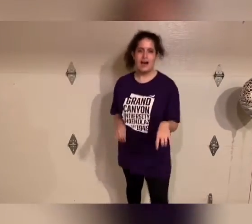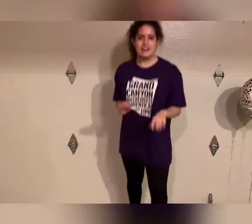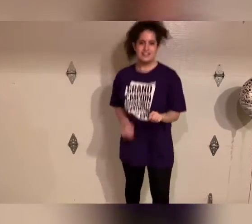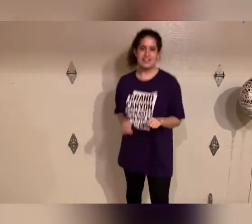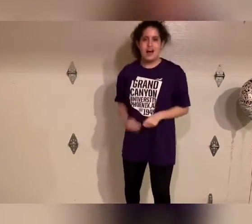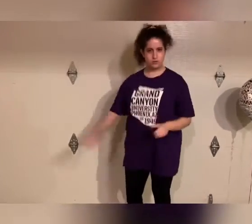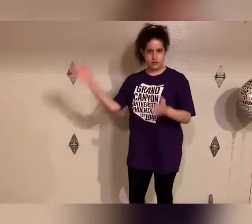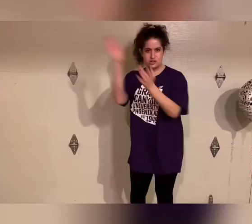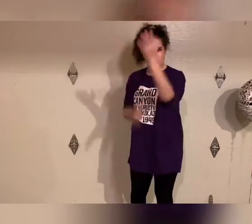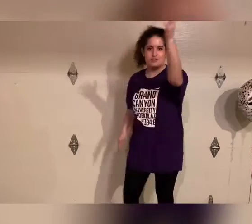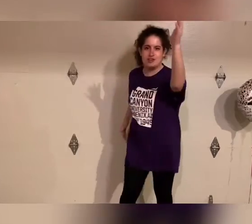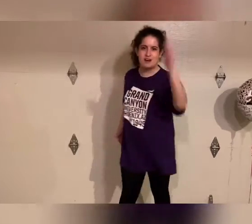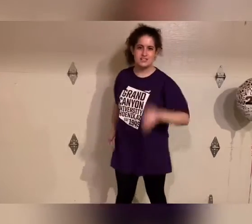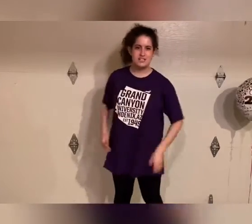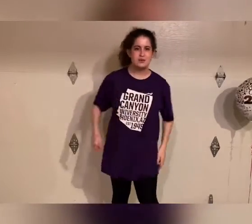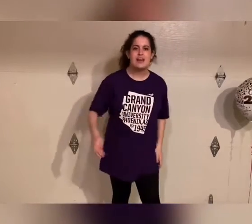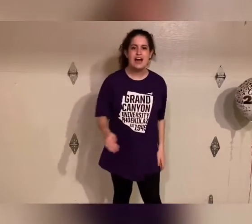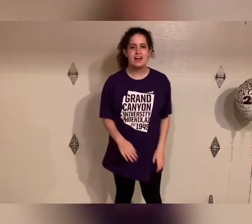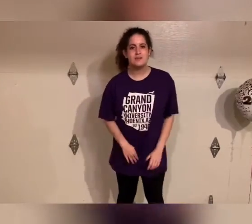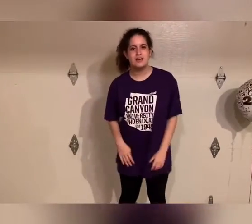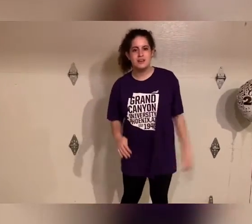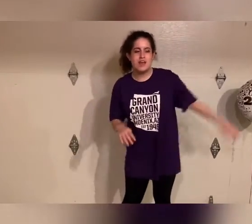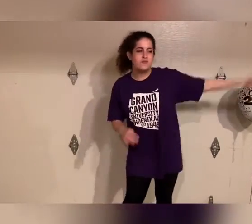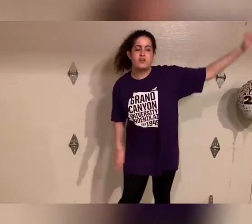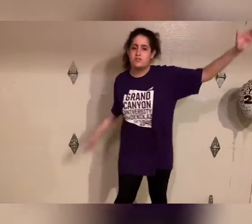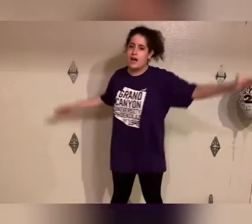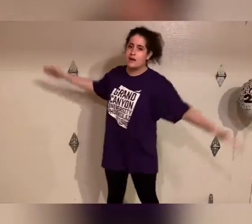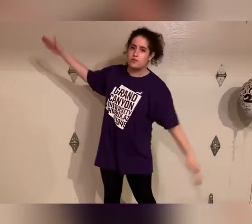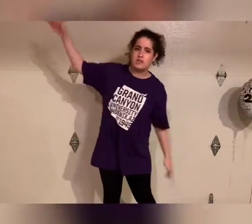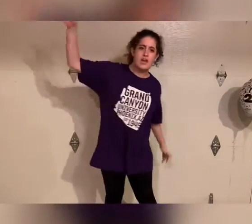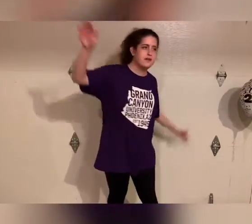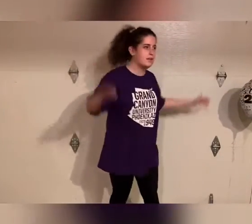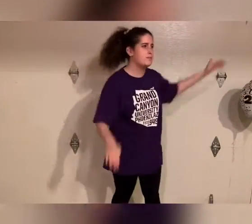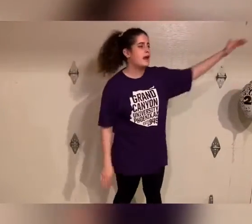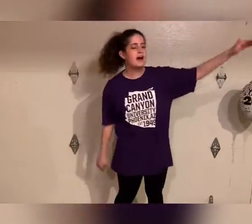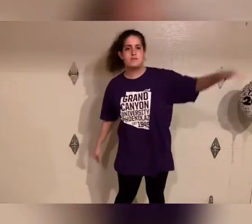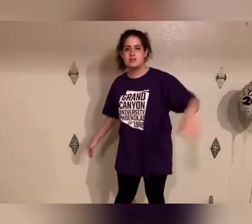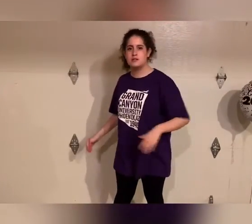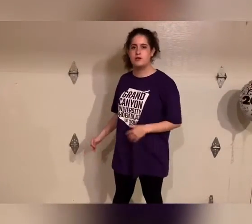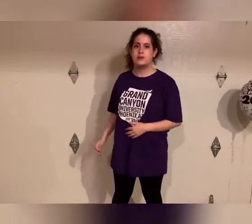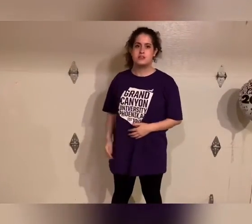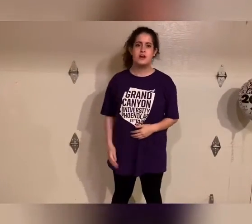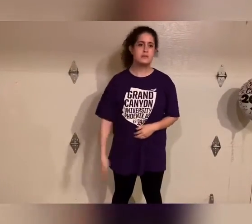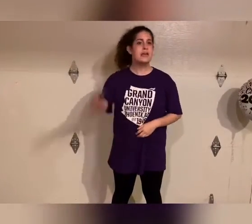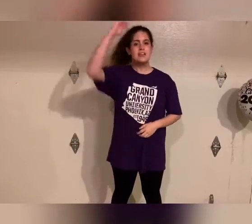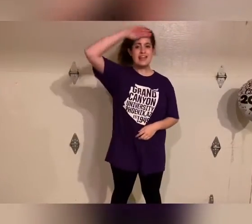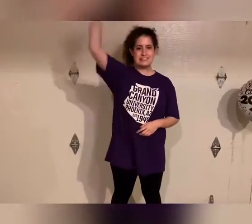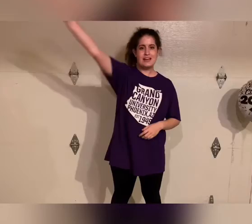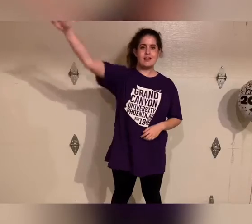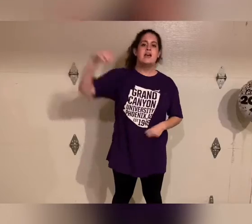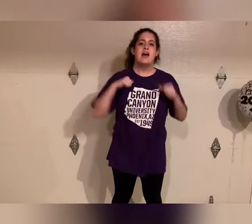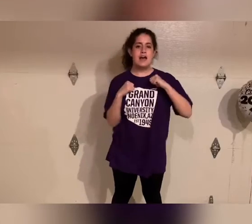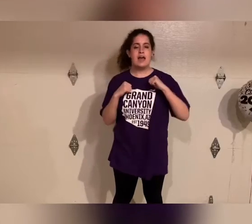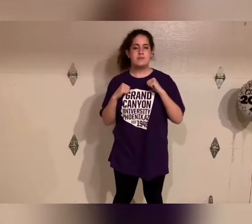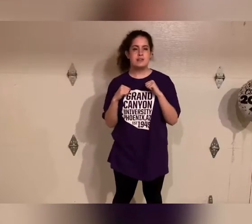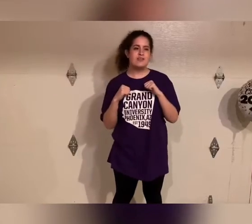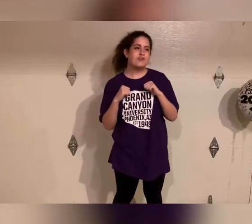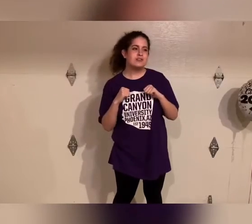in the cavalry, shoot the artillery. I may never fly over the enemy, but I'm in the Lord's army. Yes, sir! I'm in the Lord's